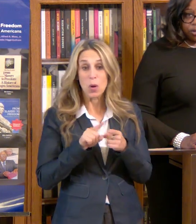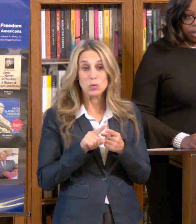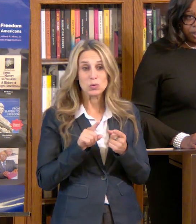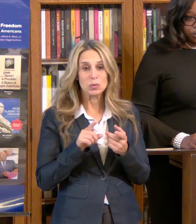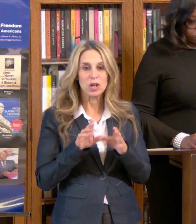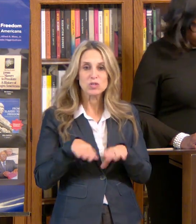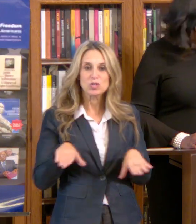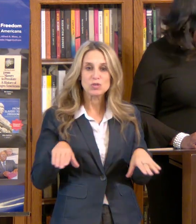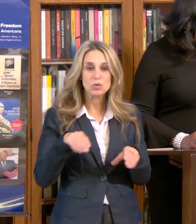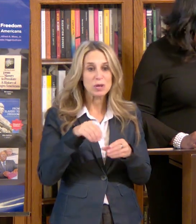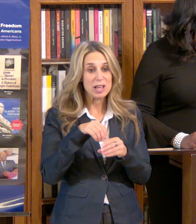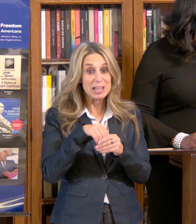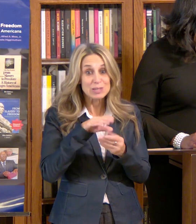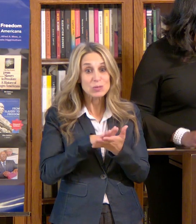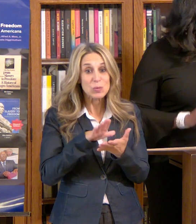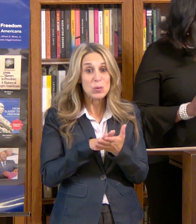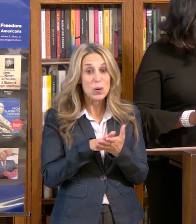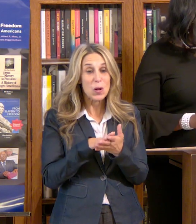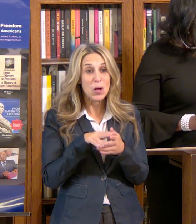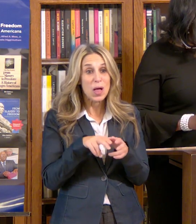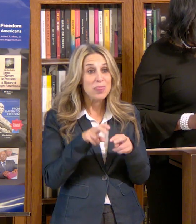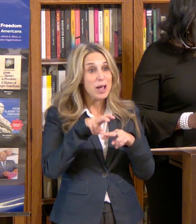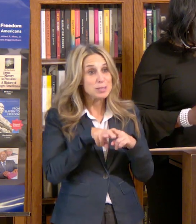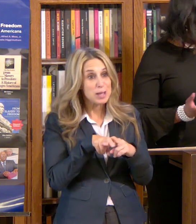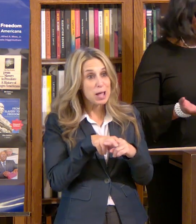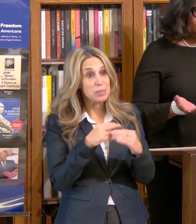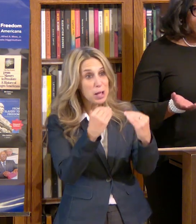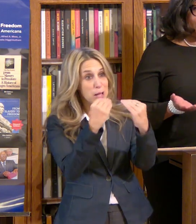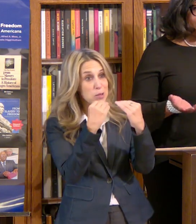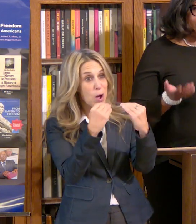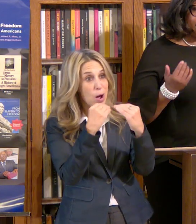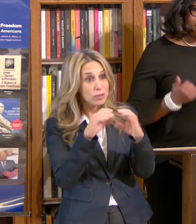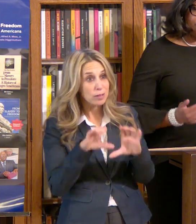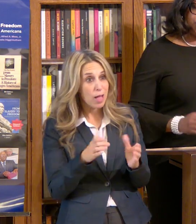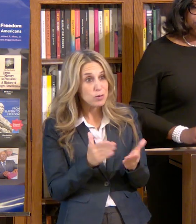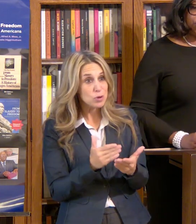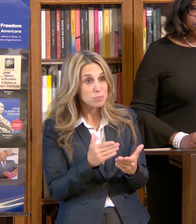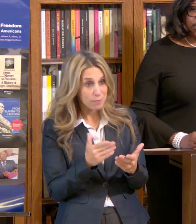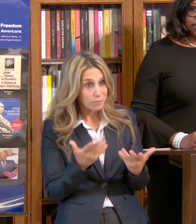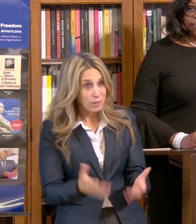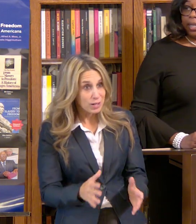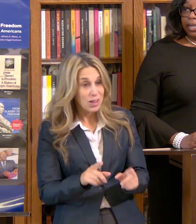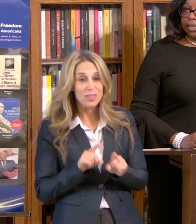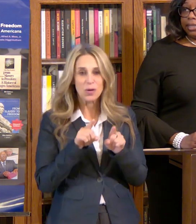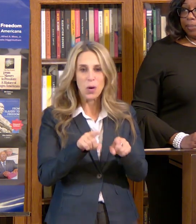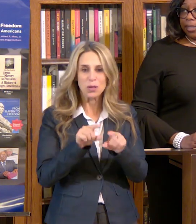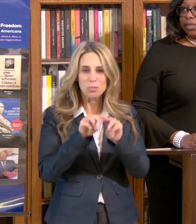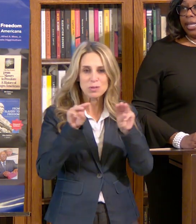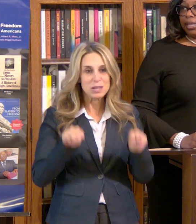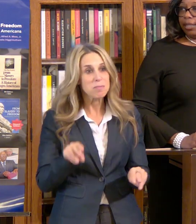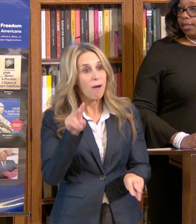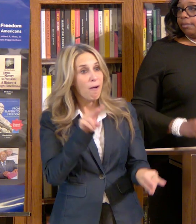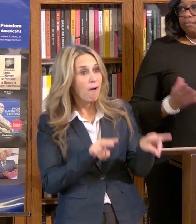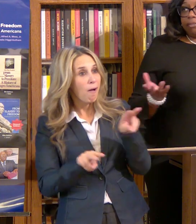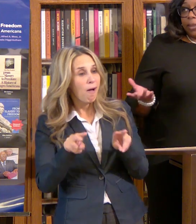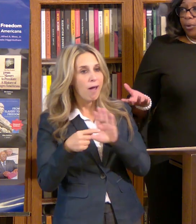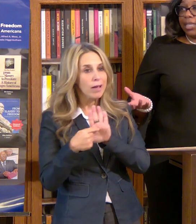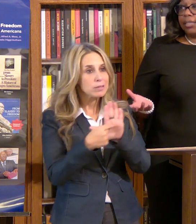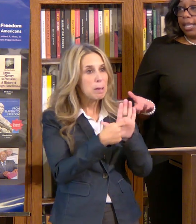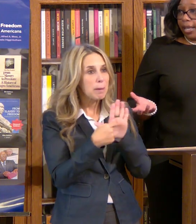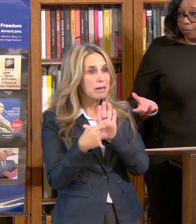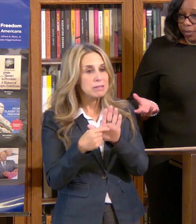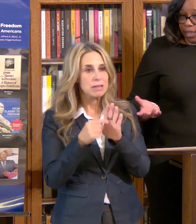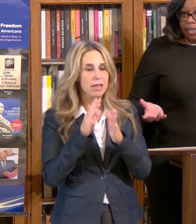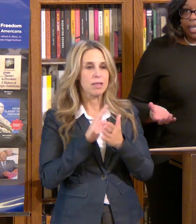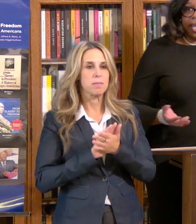school the children are in school they get that they get taught in classrooms and then they come to those museums and Exhibits and they they